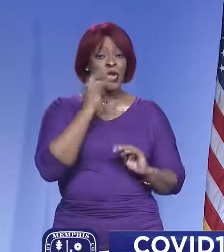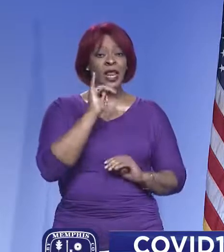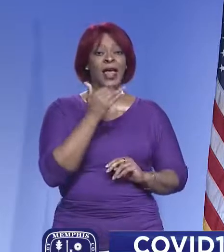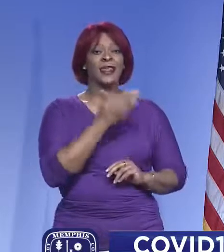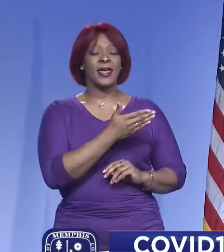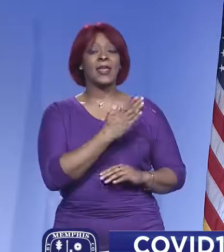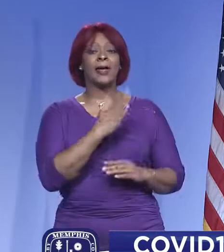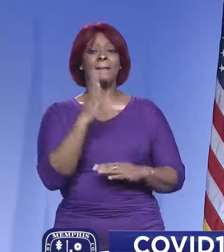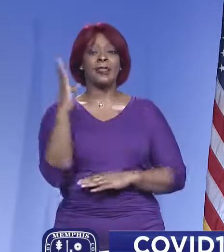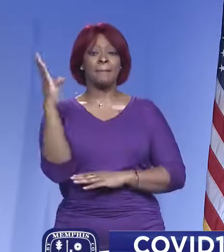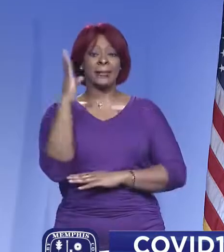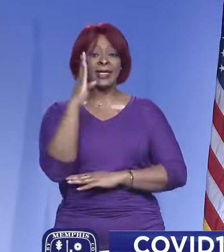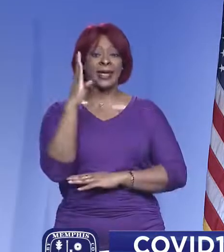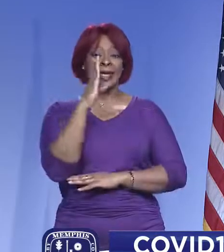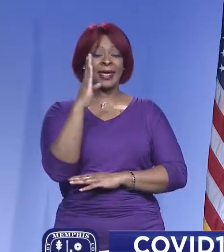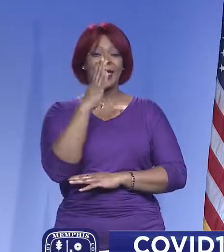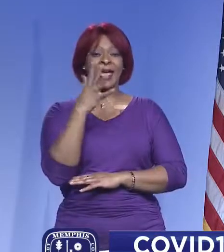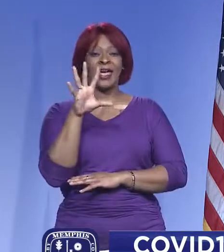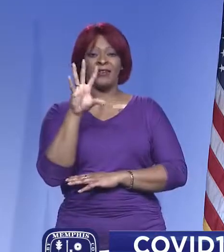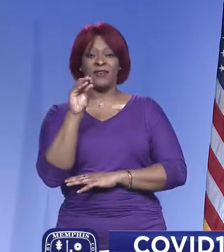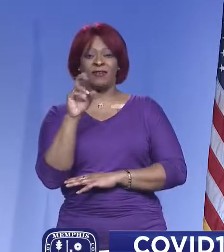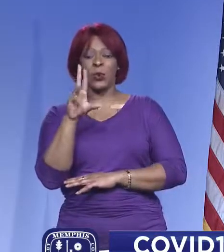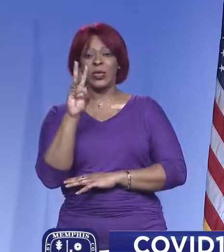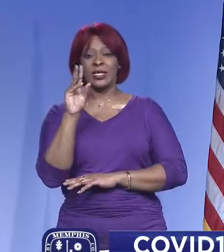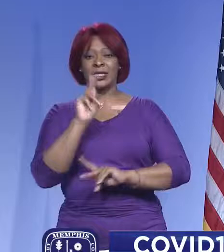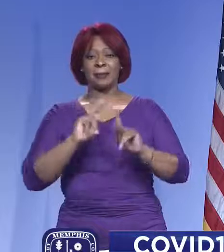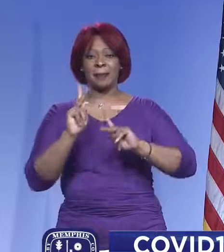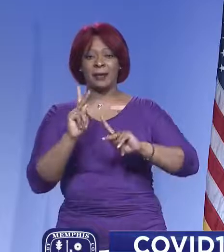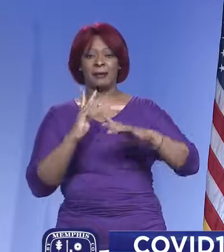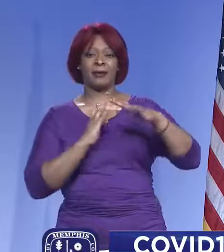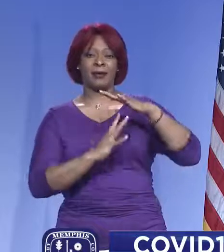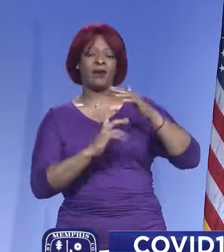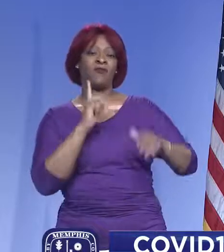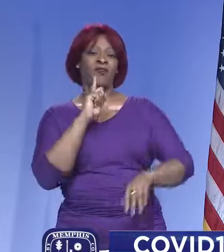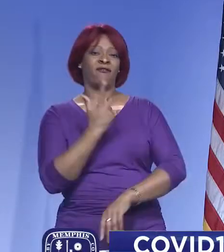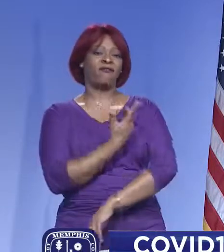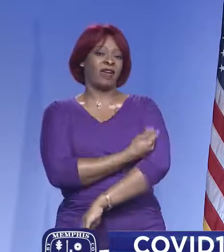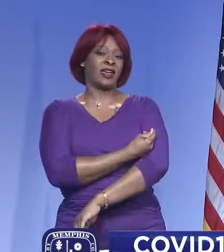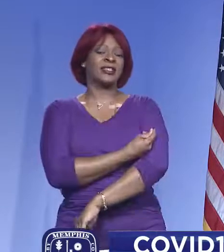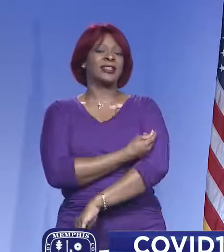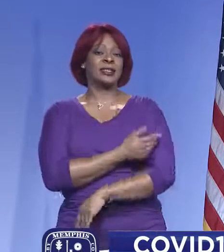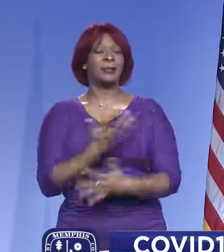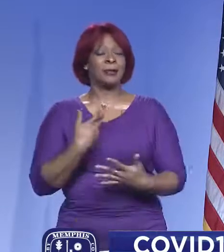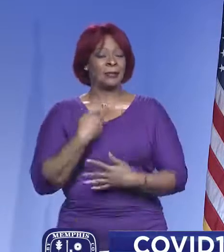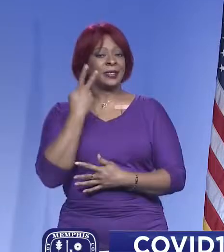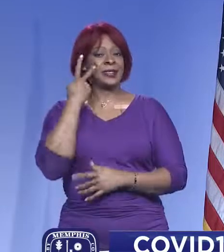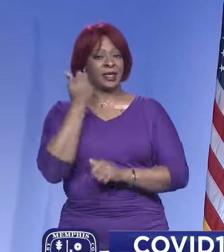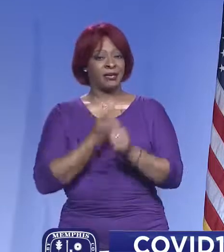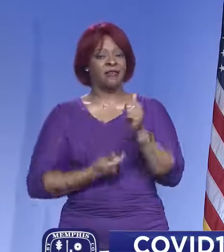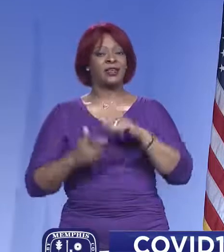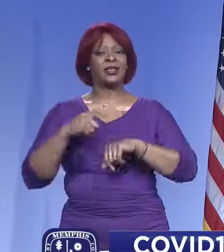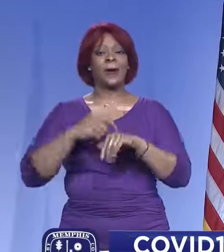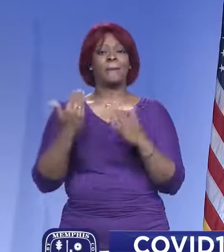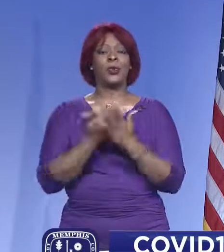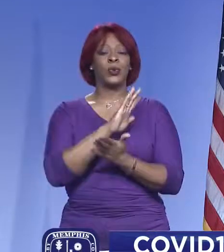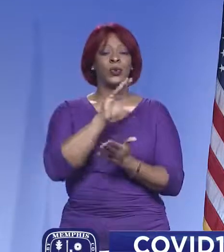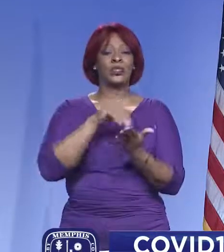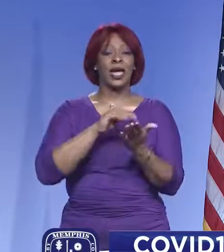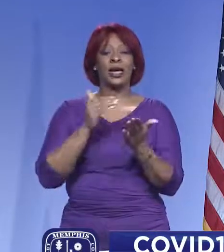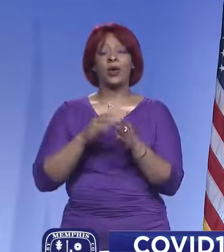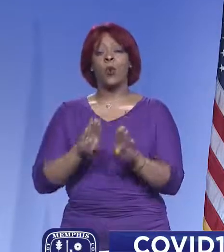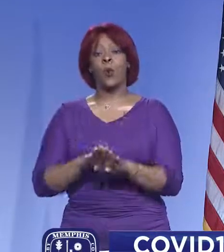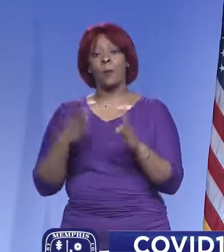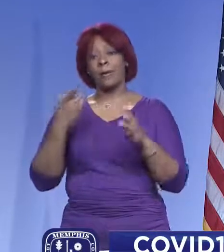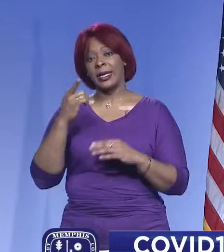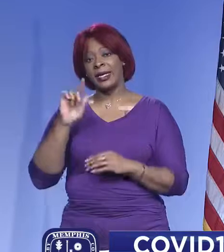midday we had done 50 or 60 folks at about midday, and that's what we see anytime we open a new site. When we opened the Gill